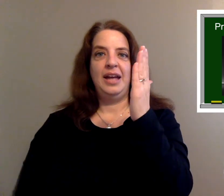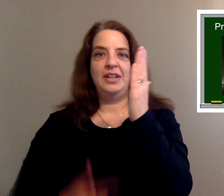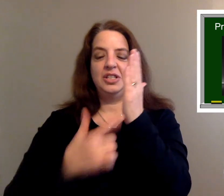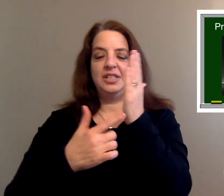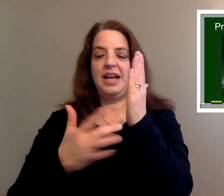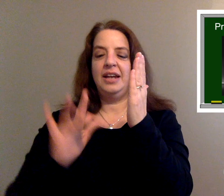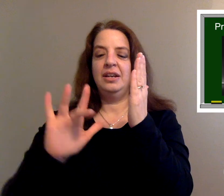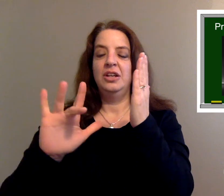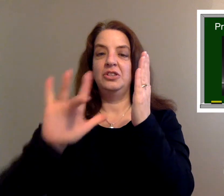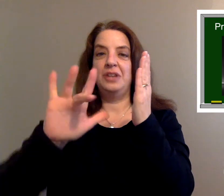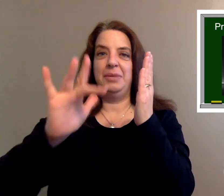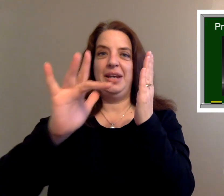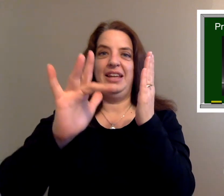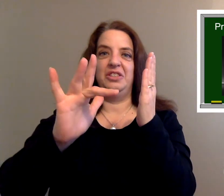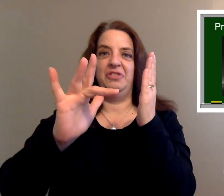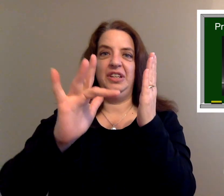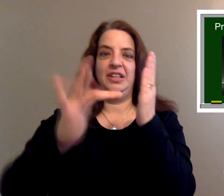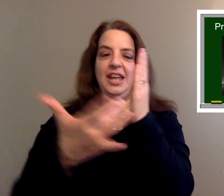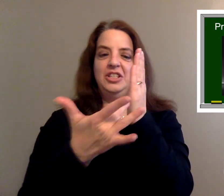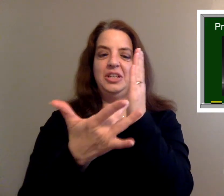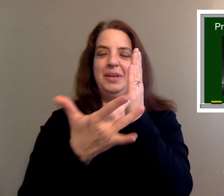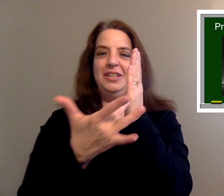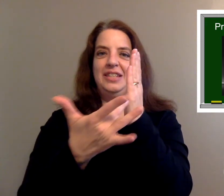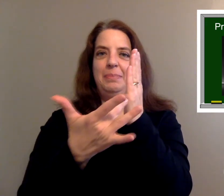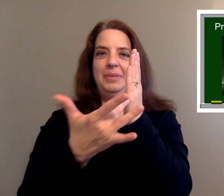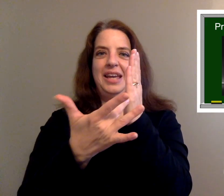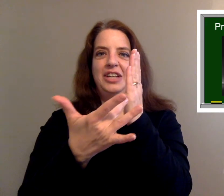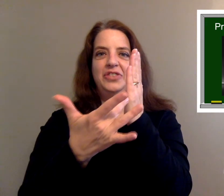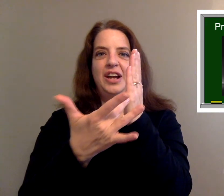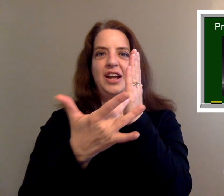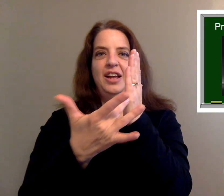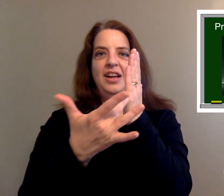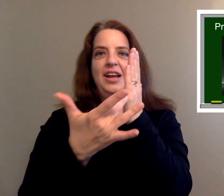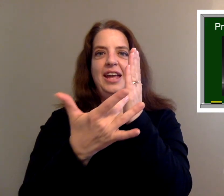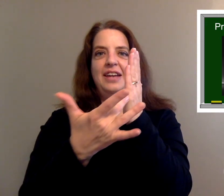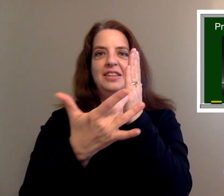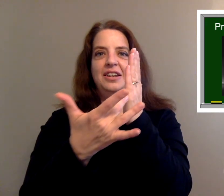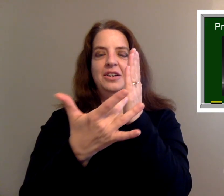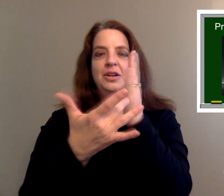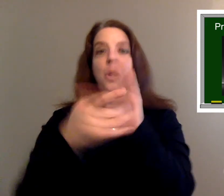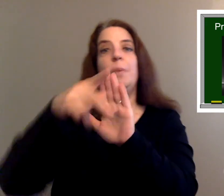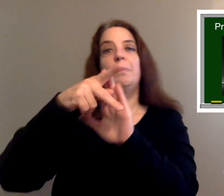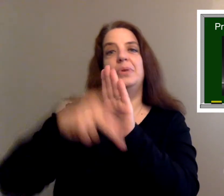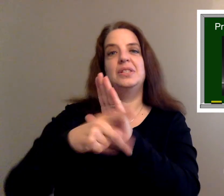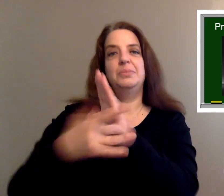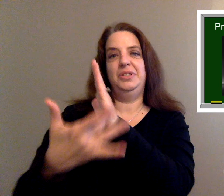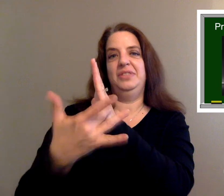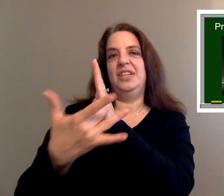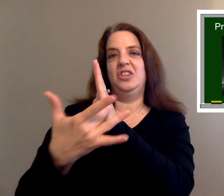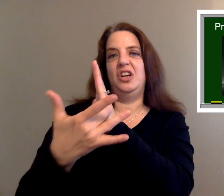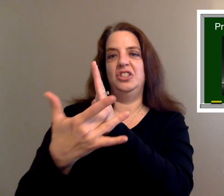to the side. Your dominant hand is a feeling hand shape, and you tap on the edge of your hand there. Principles of technology.